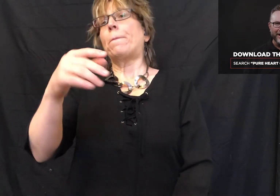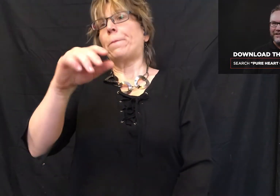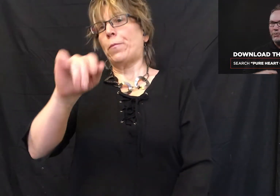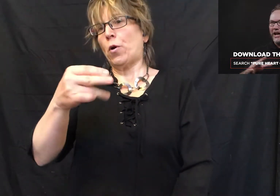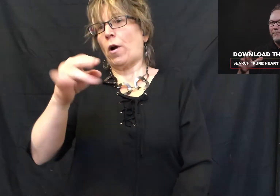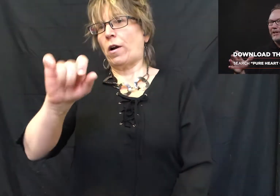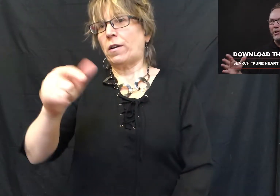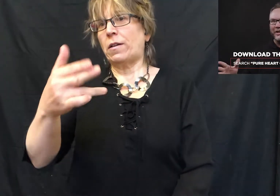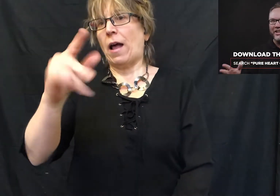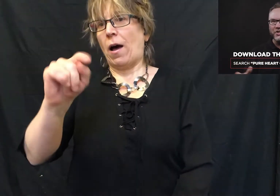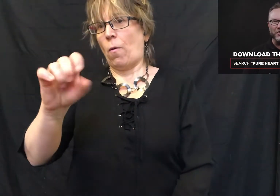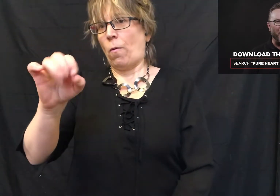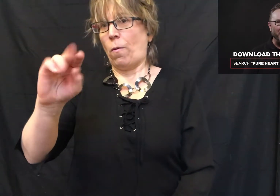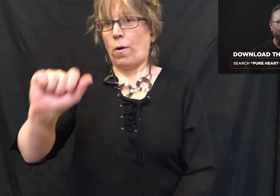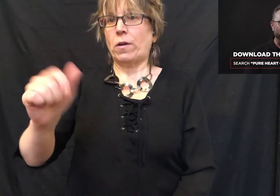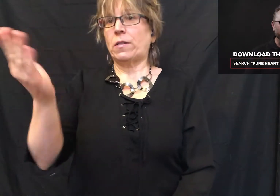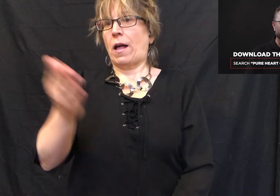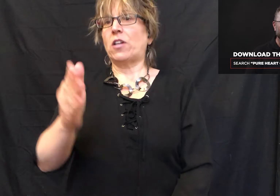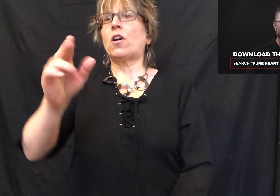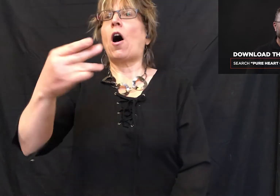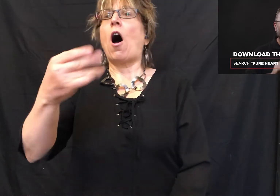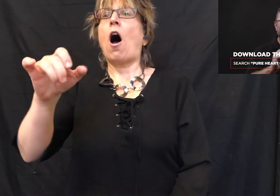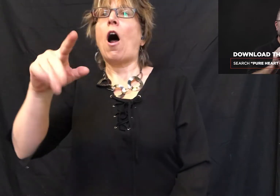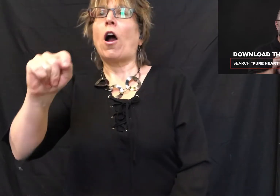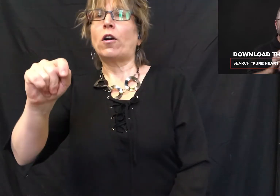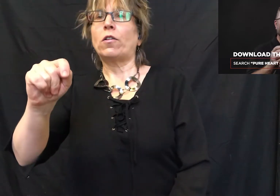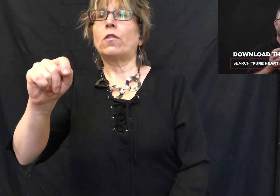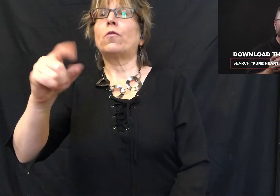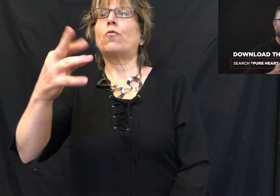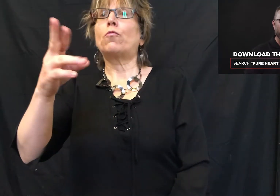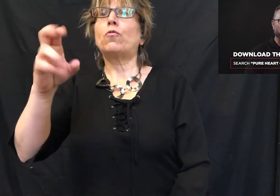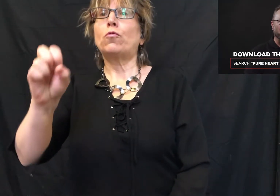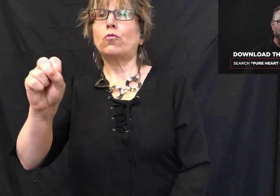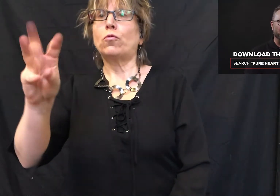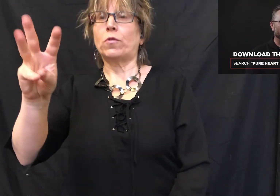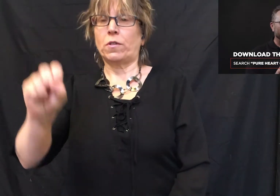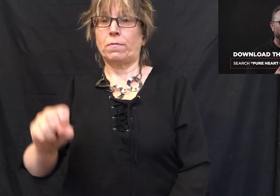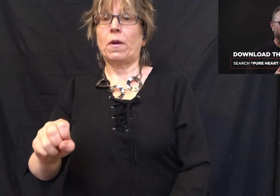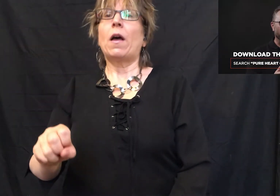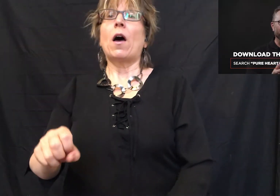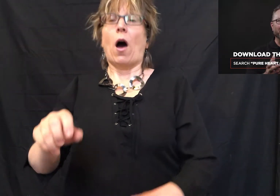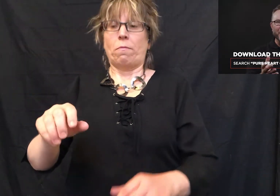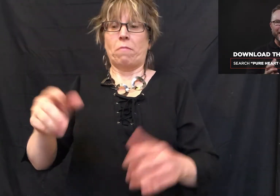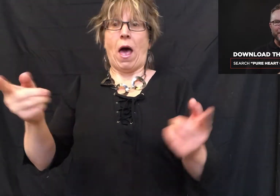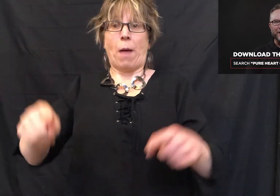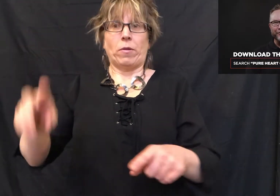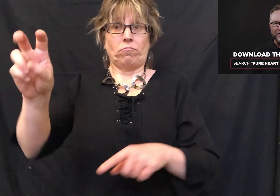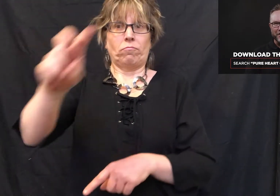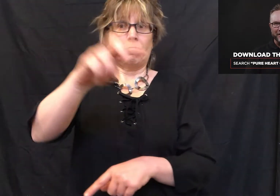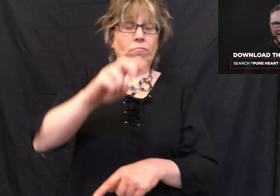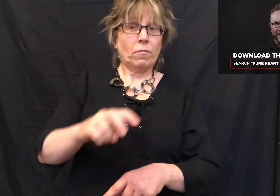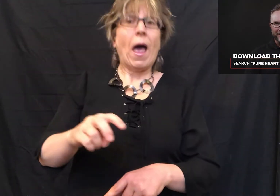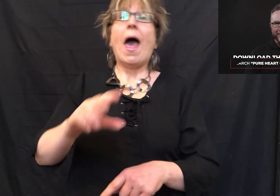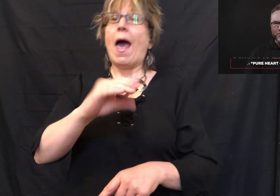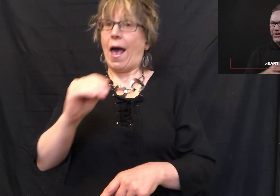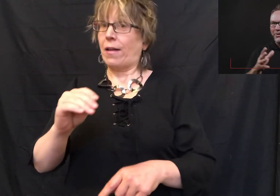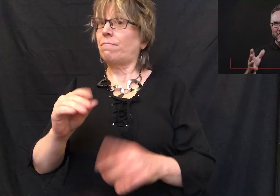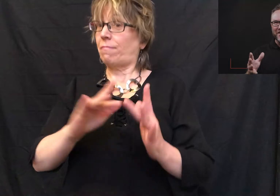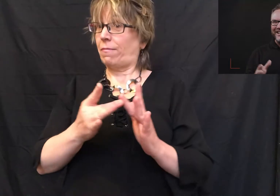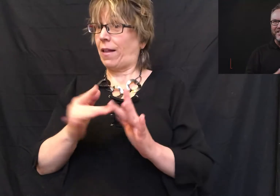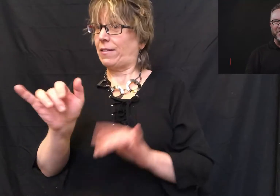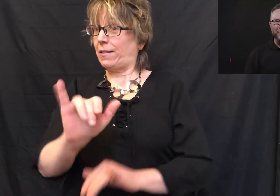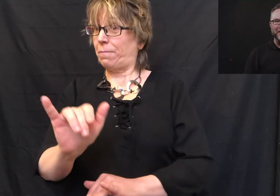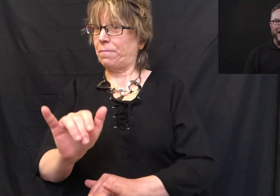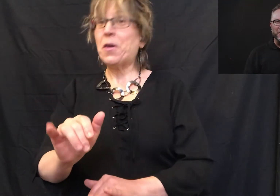pureheart.org/heartcruise. These will happen at locations all over Phoenix, and we also have online crews for those of you who can't meet physically. We're